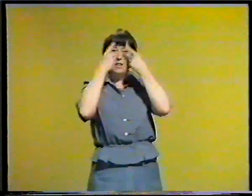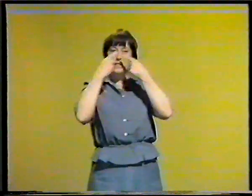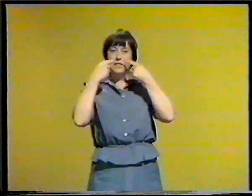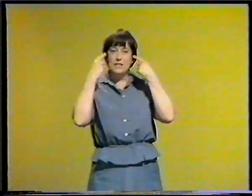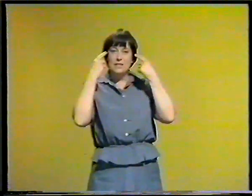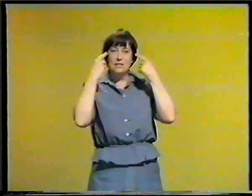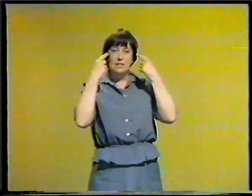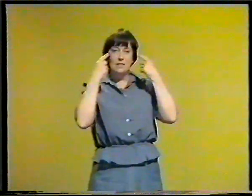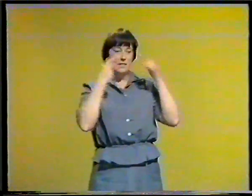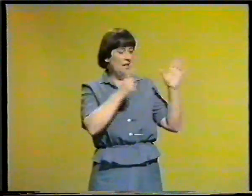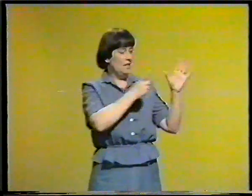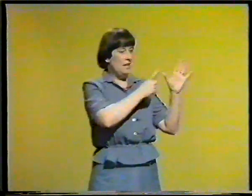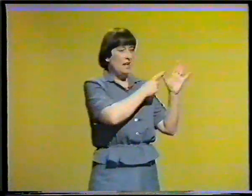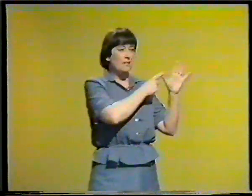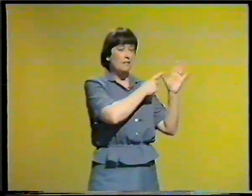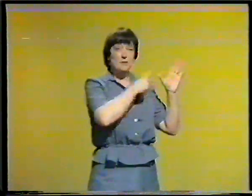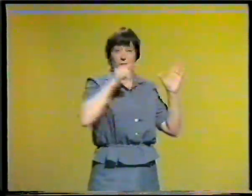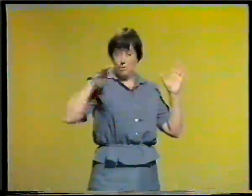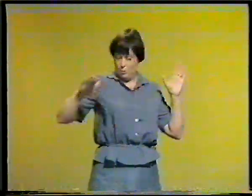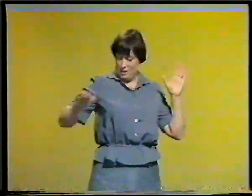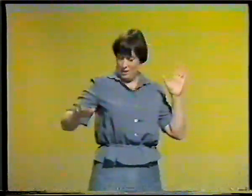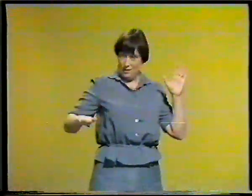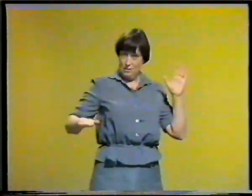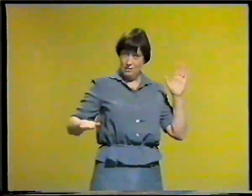glasses, and Alan, who's little.